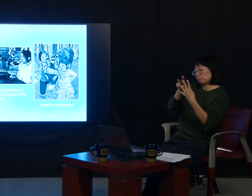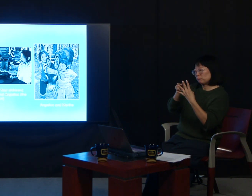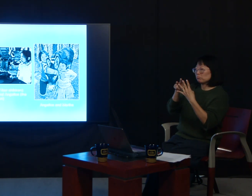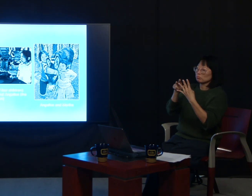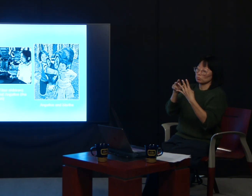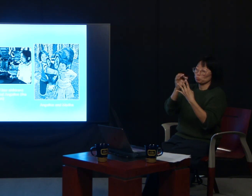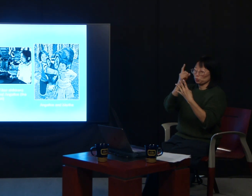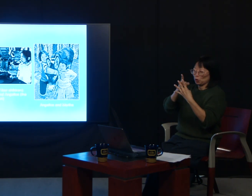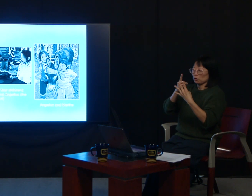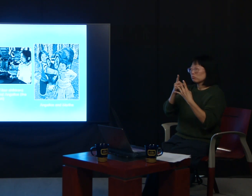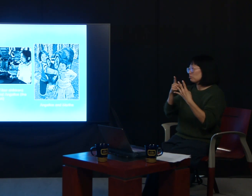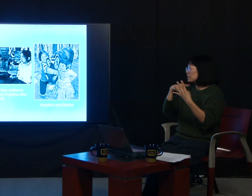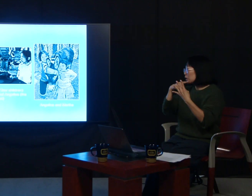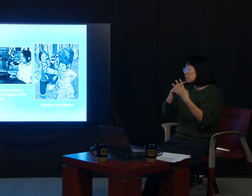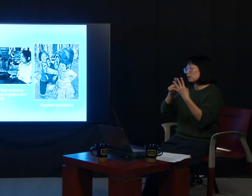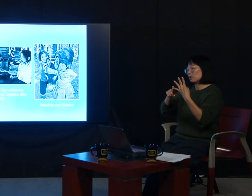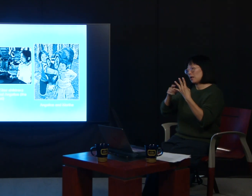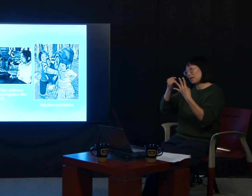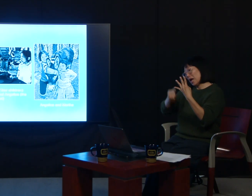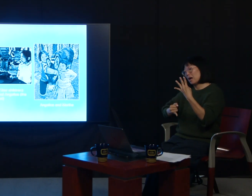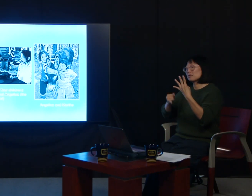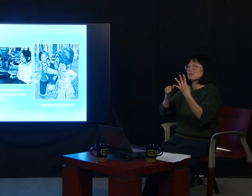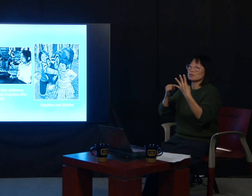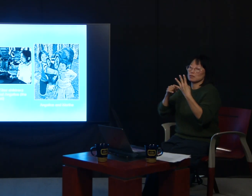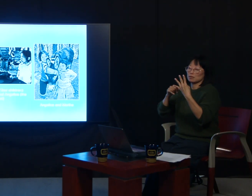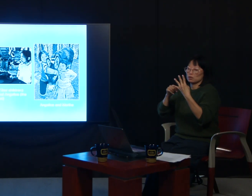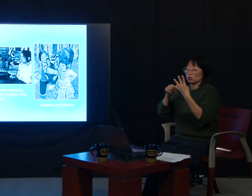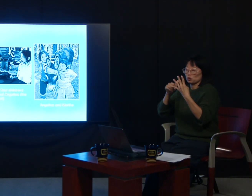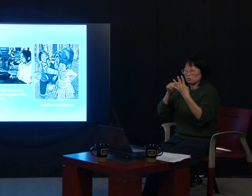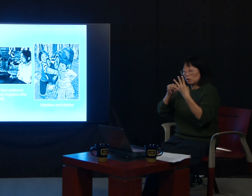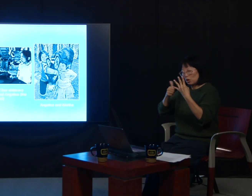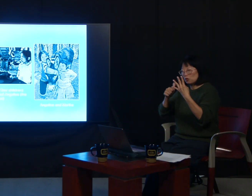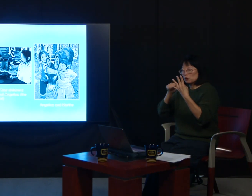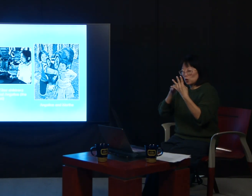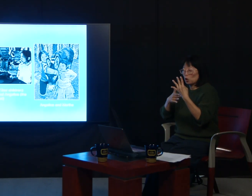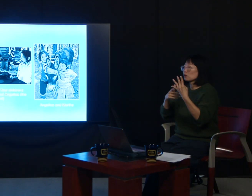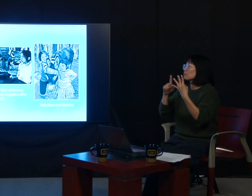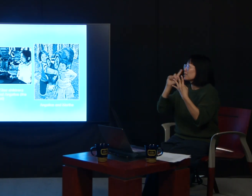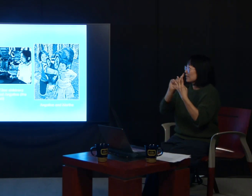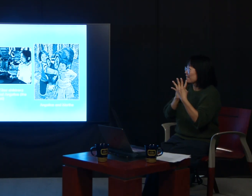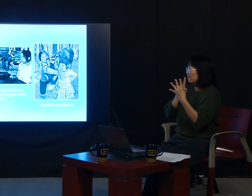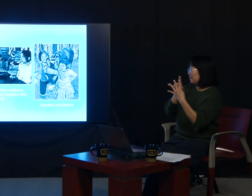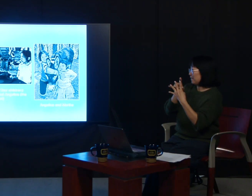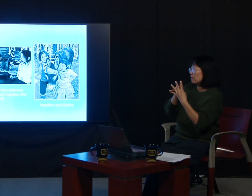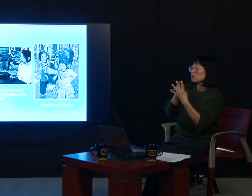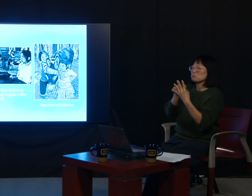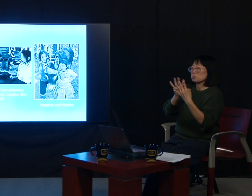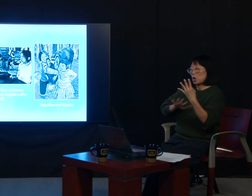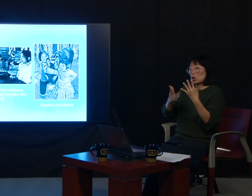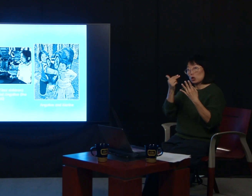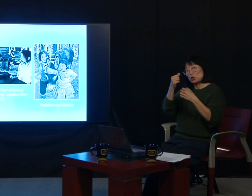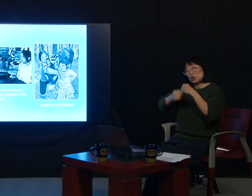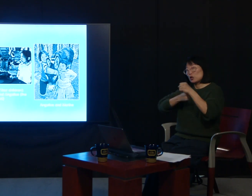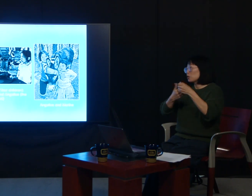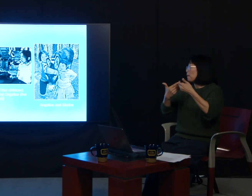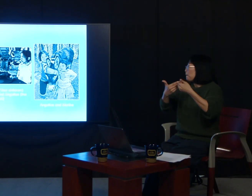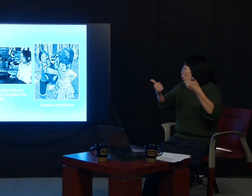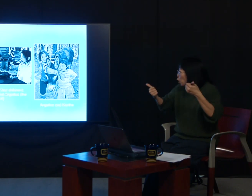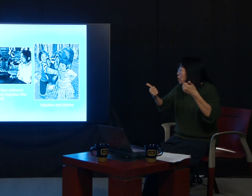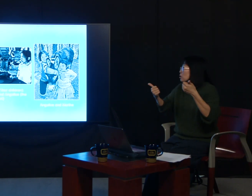The 2 middle are brother siblings, and the last one is a daughter who is deaf. So there's 13 years apart